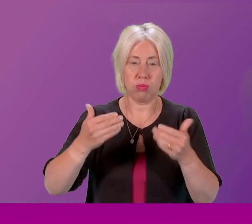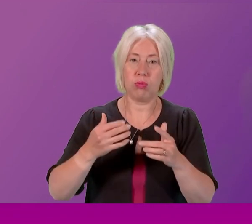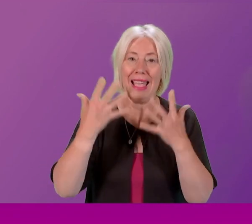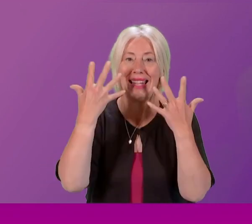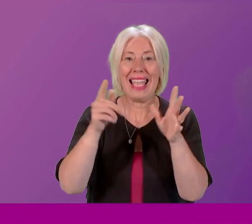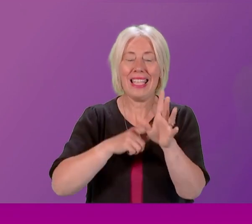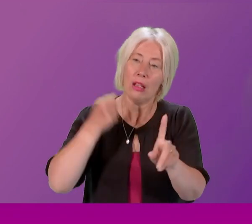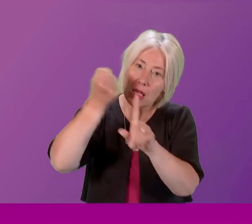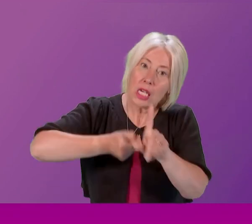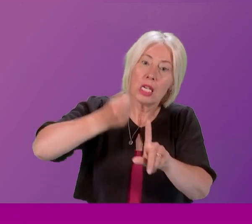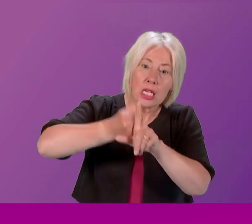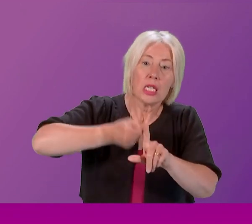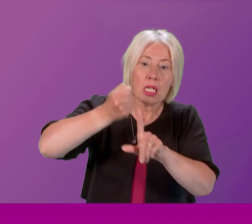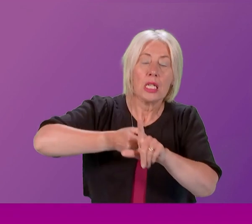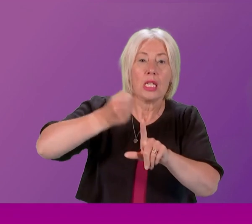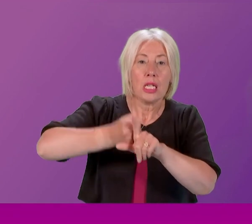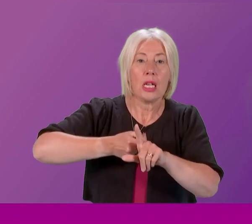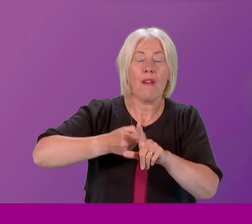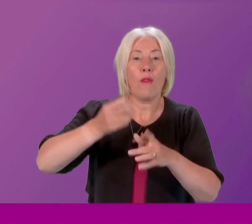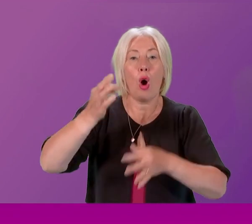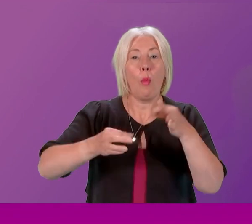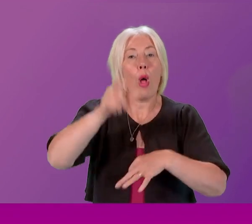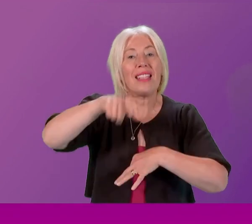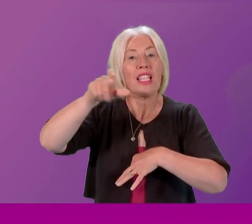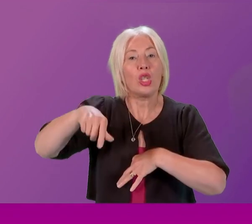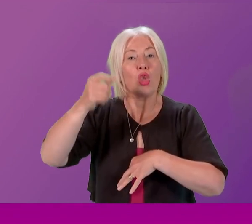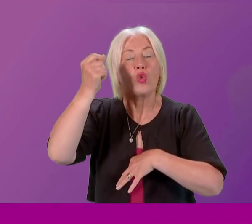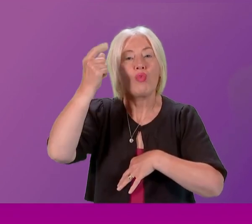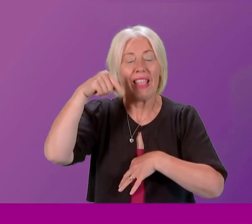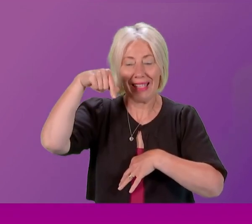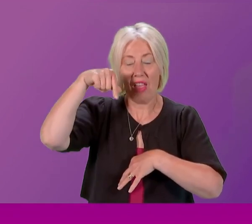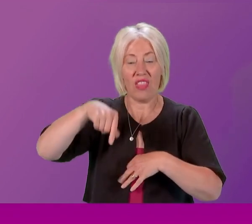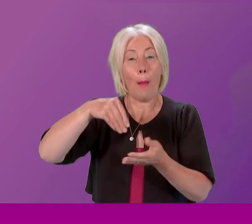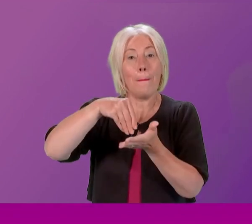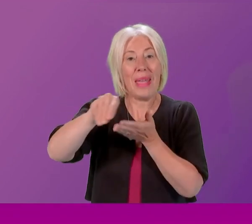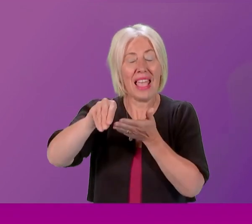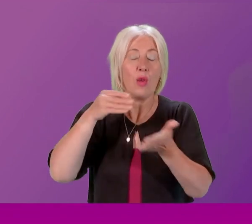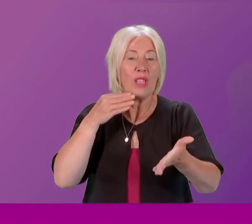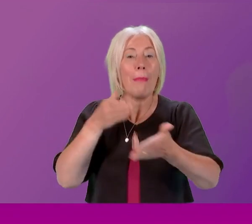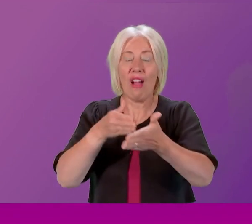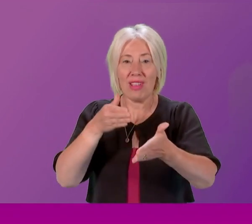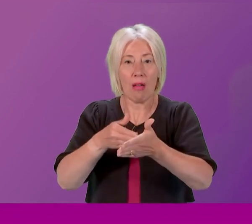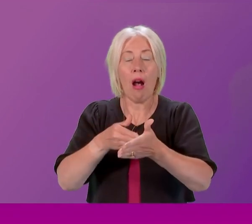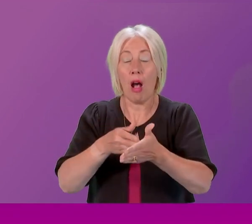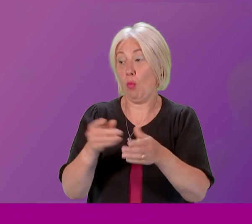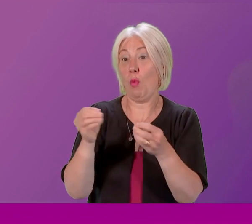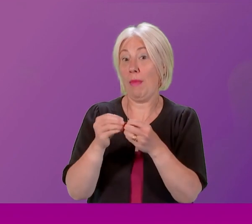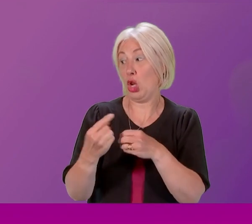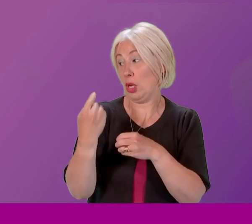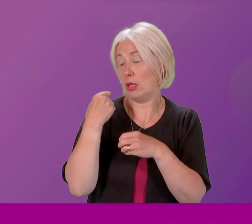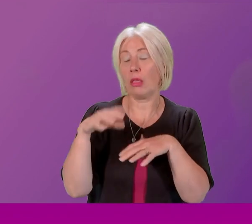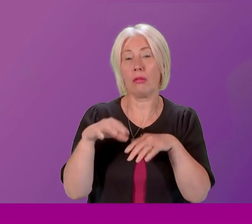years of hard slog to get politicians to realise that this was a barrier to the sort of participation that you were talking about at the beginning,